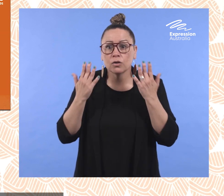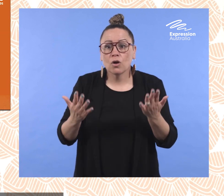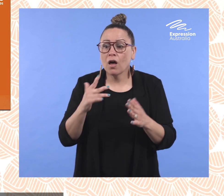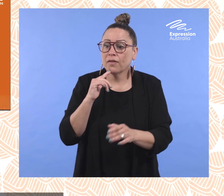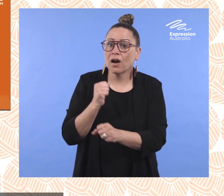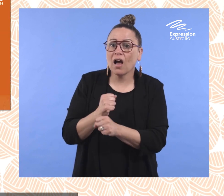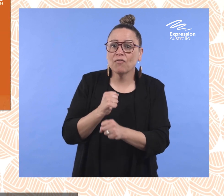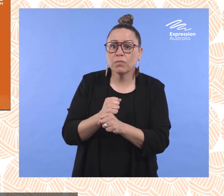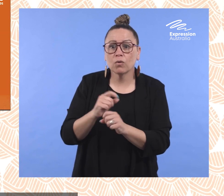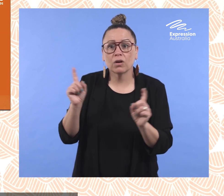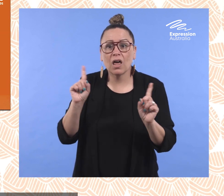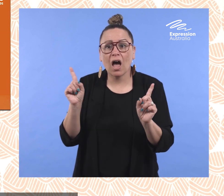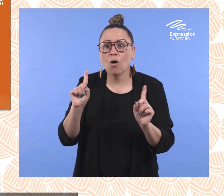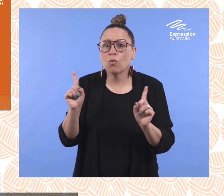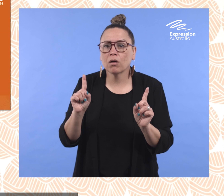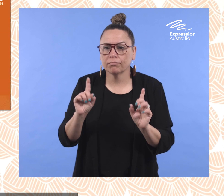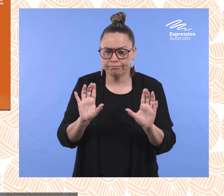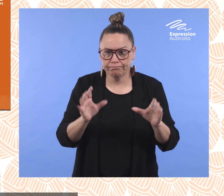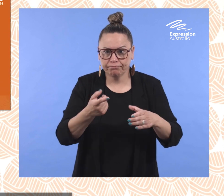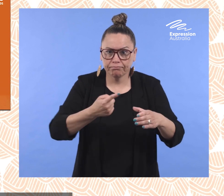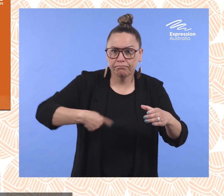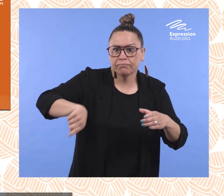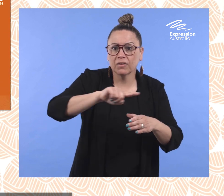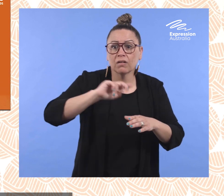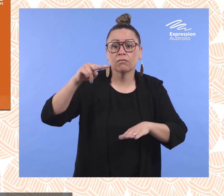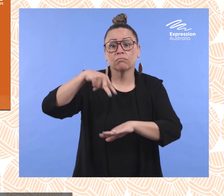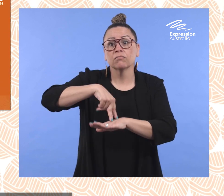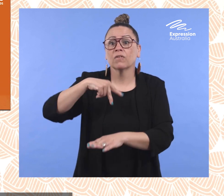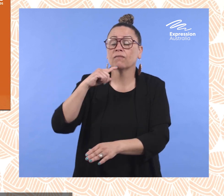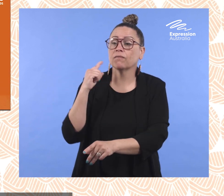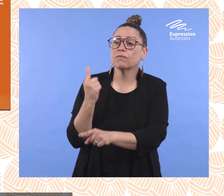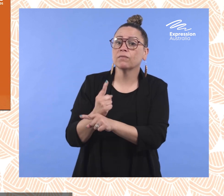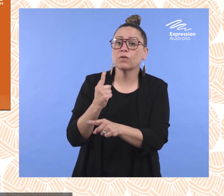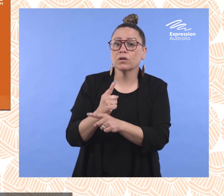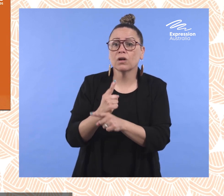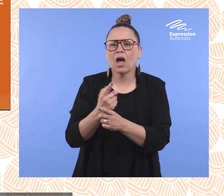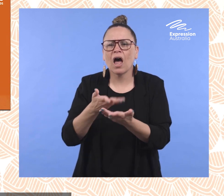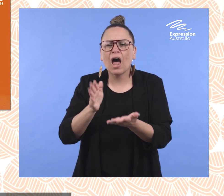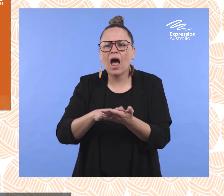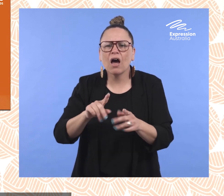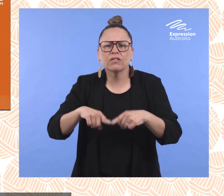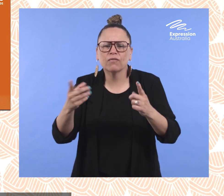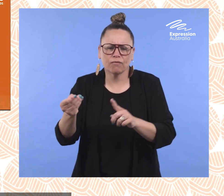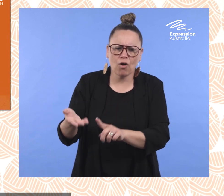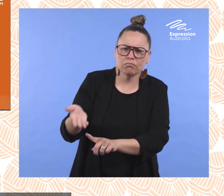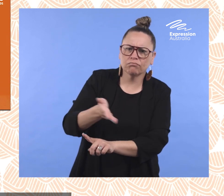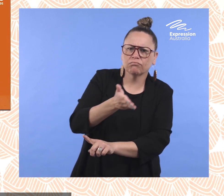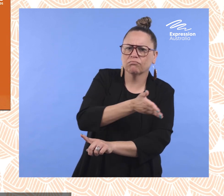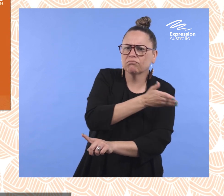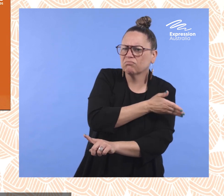So if the government can modify the design of the voice, how is this different to previous, when